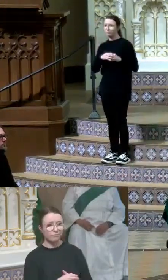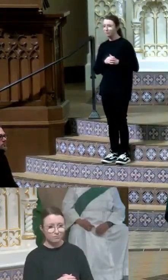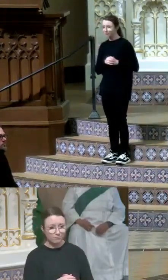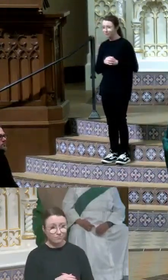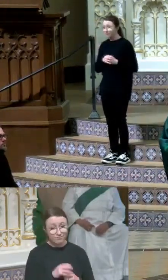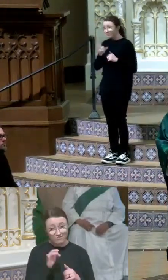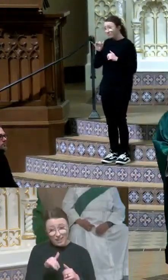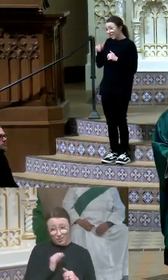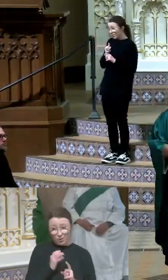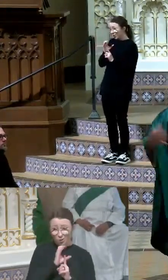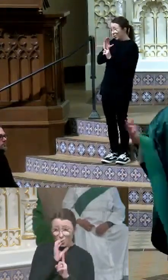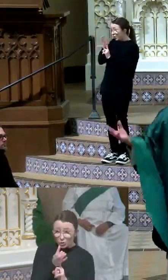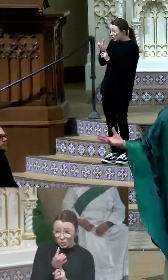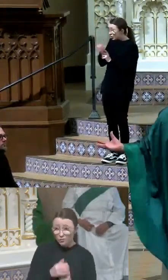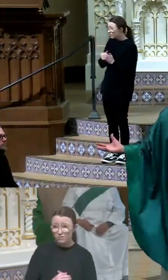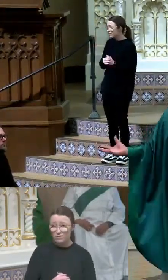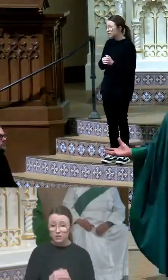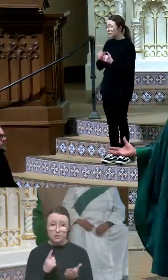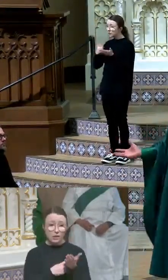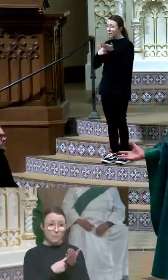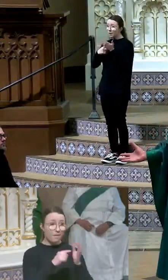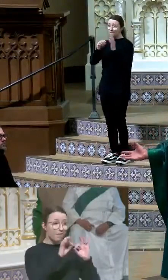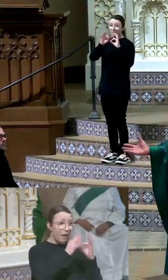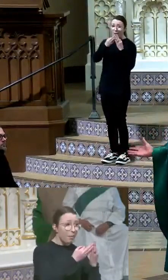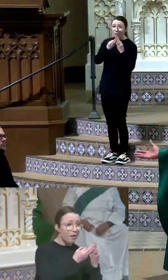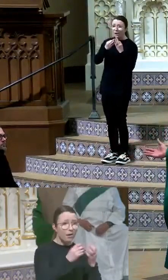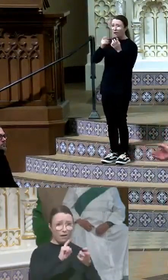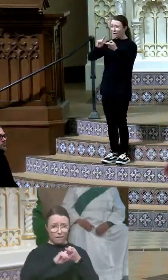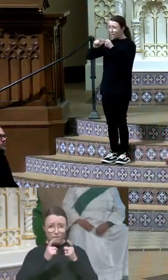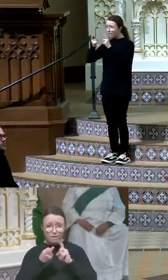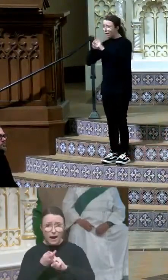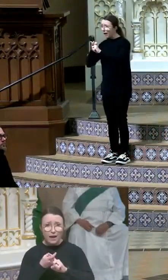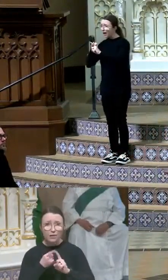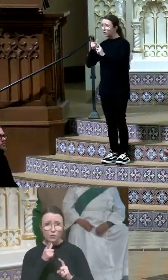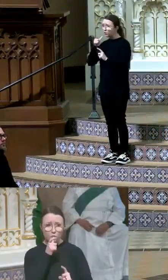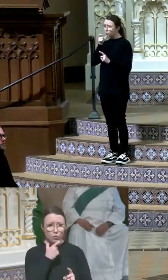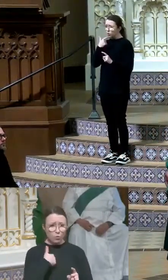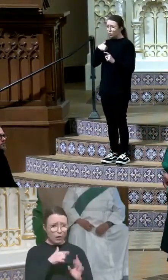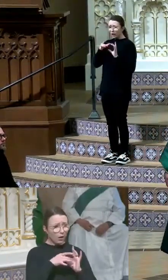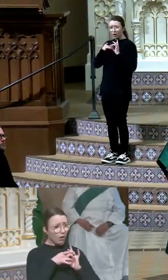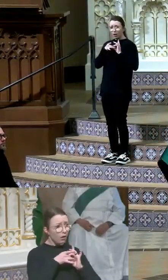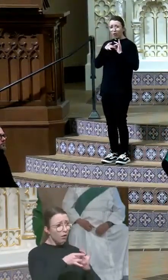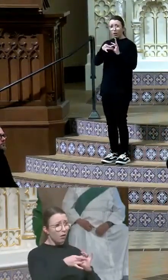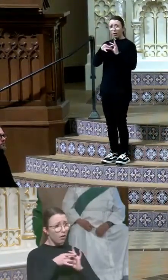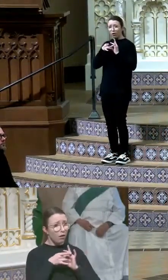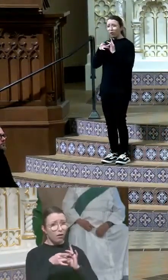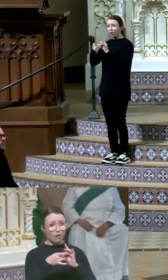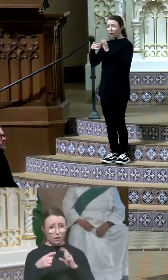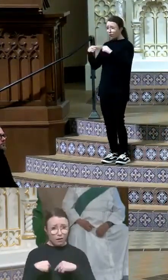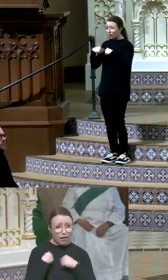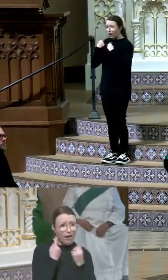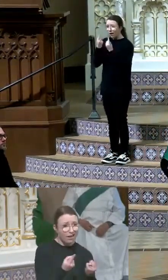in relationship for a long time, rather than employing the works of reconciliation and mercy,